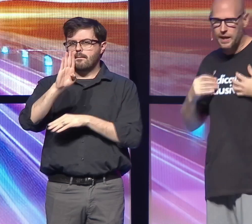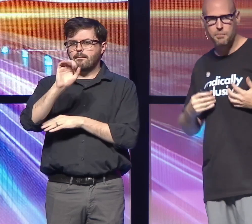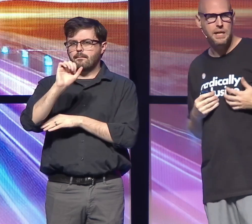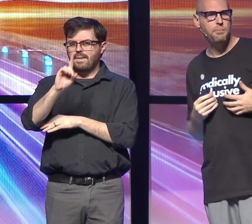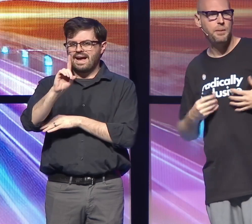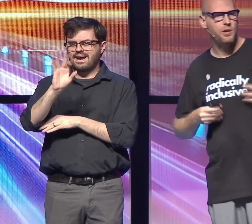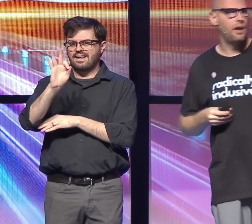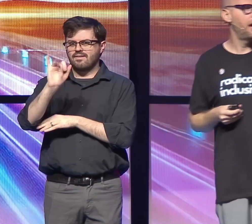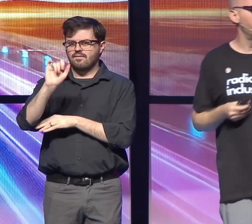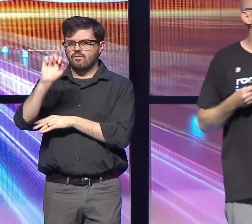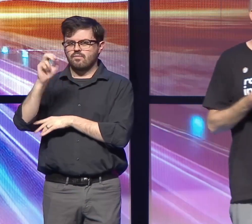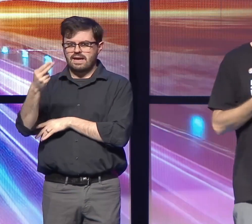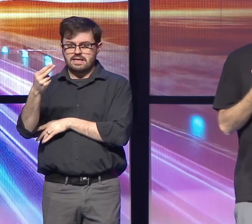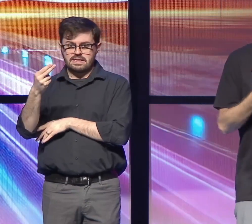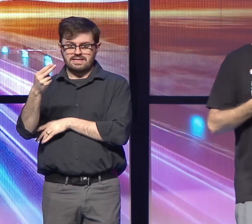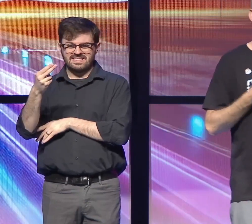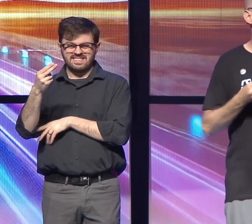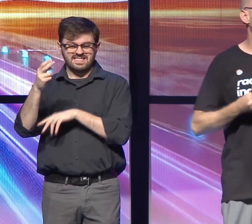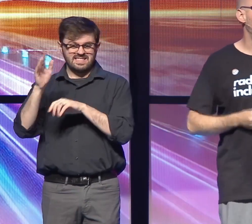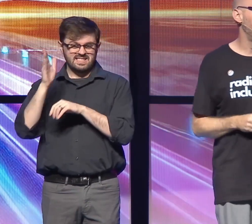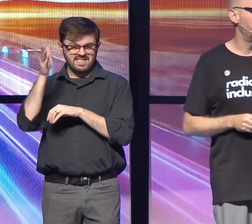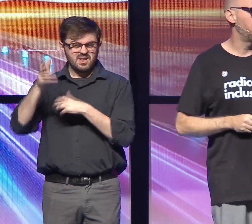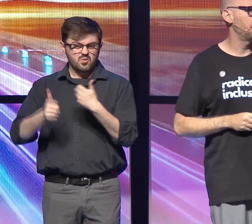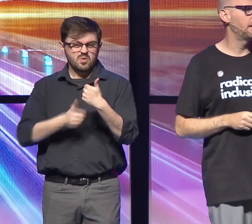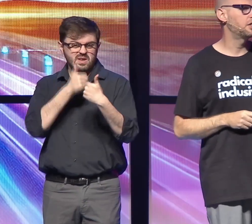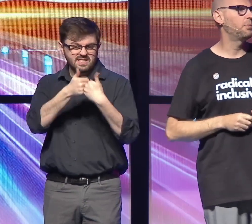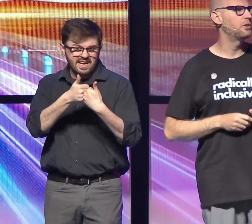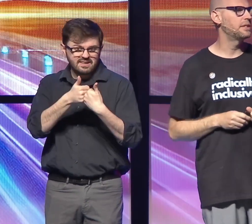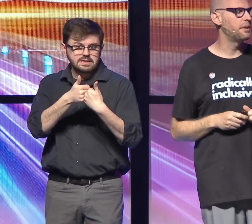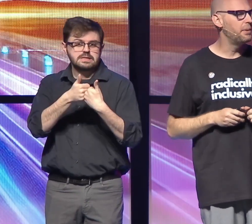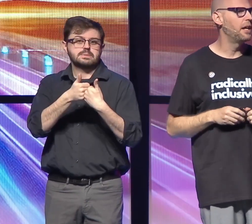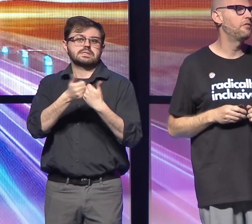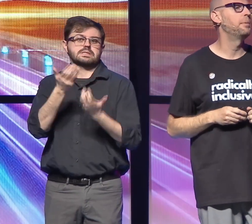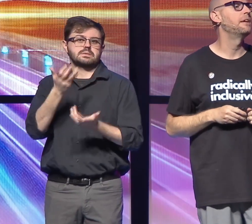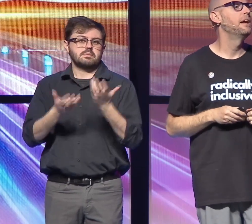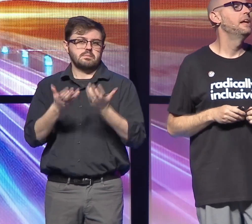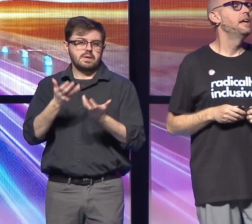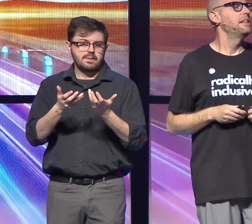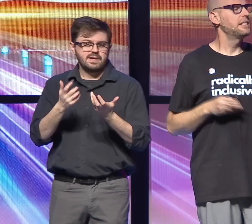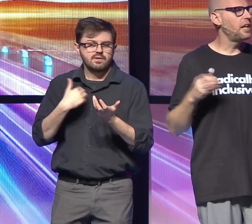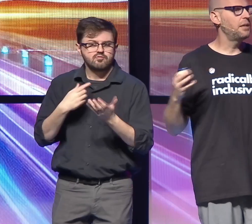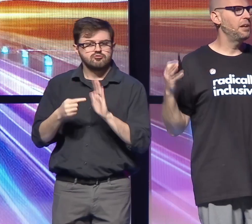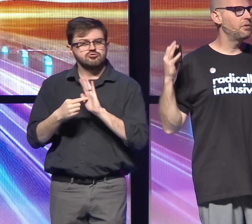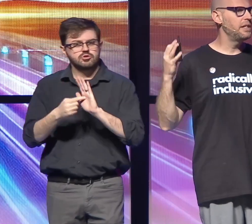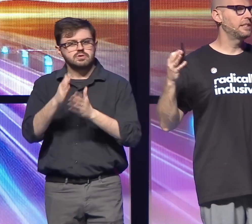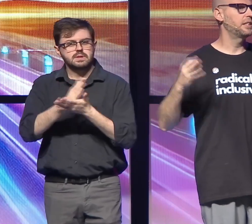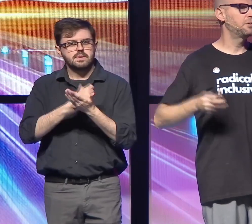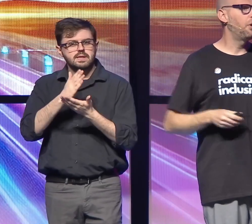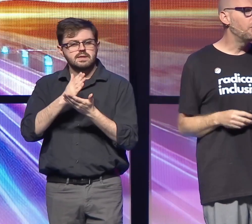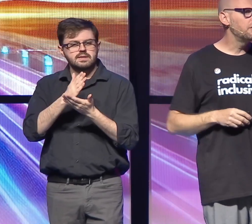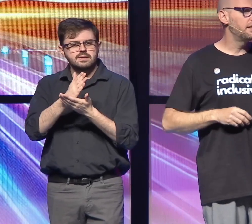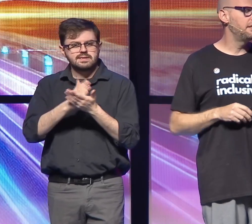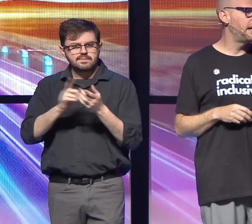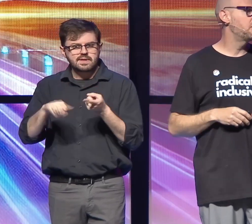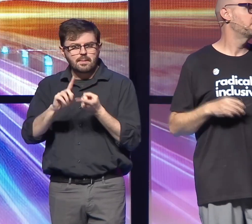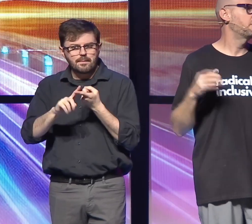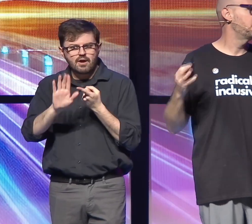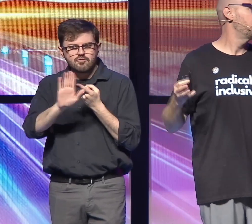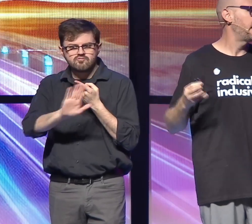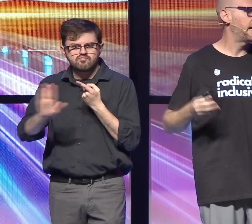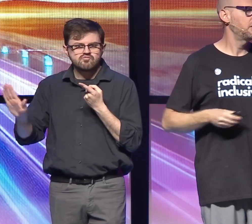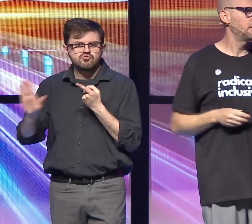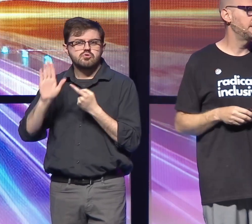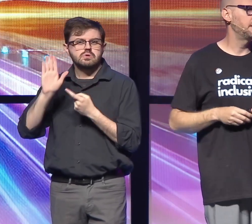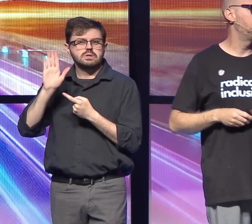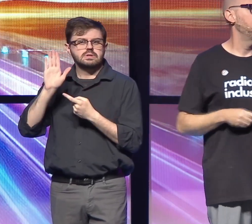because you're like me and maybe your heritage is a part of what this documentary exposes a bit of. But this documentary really does expose the dangers of